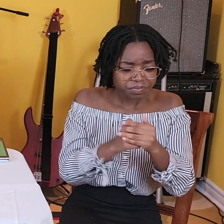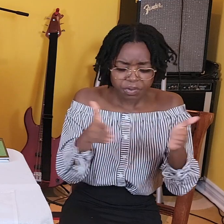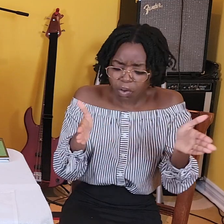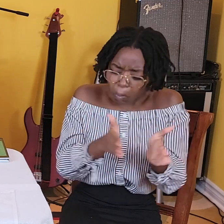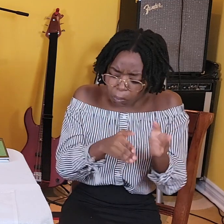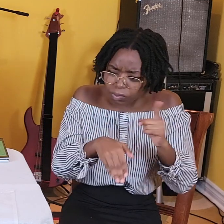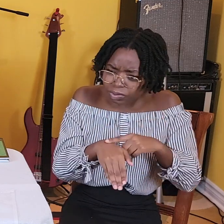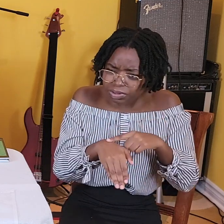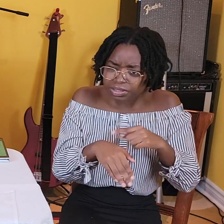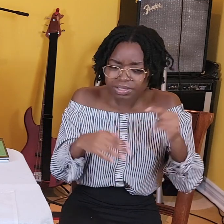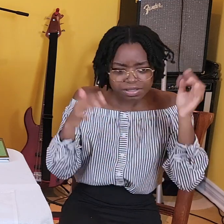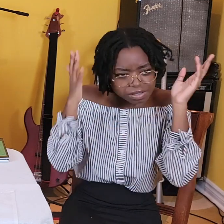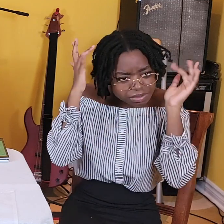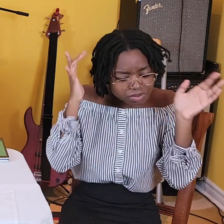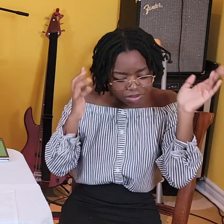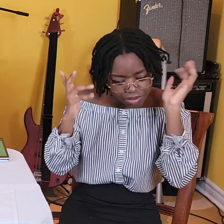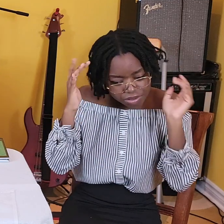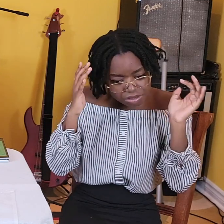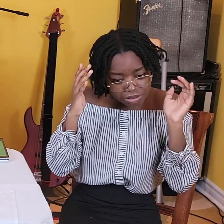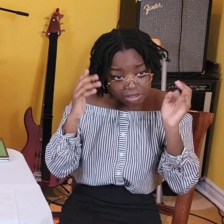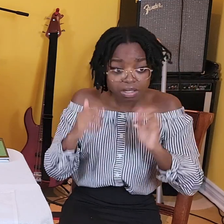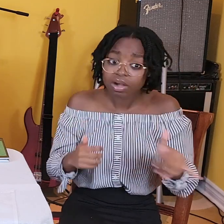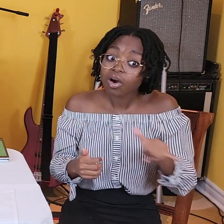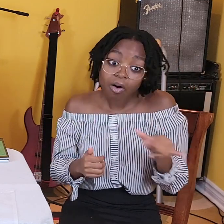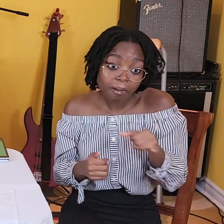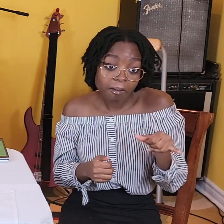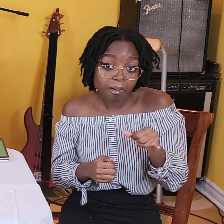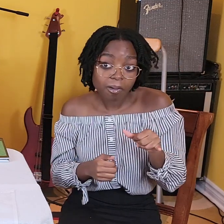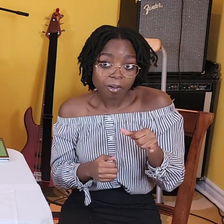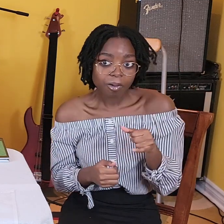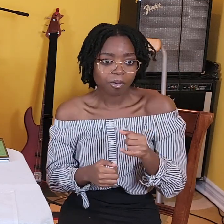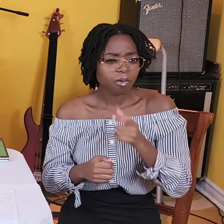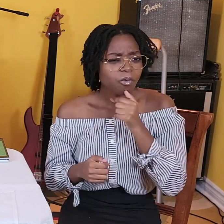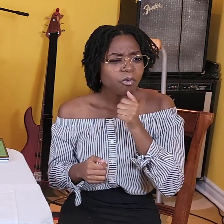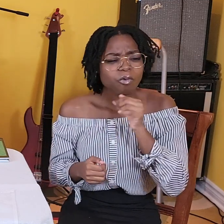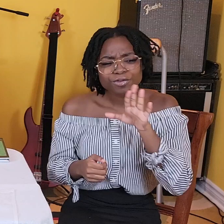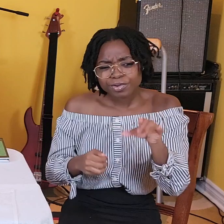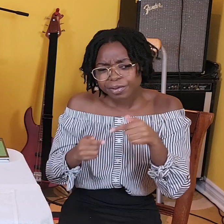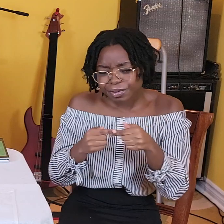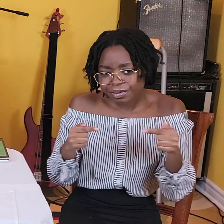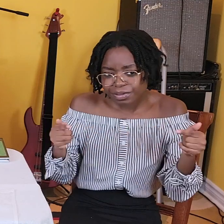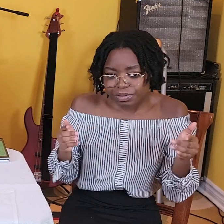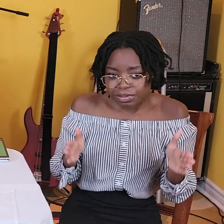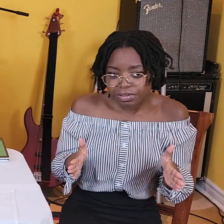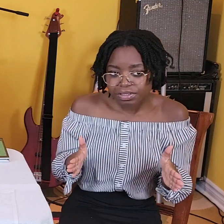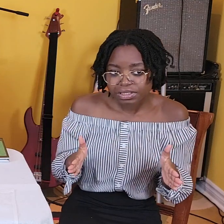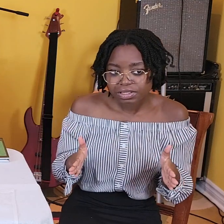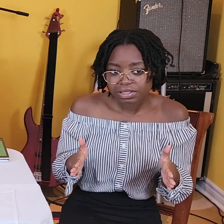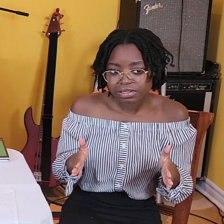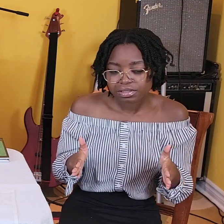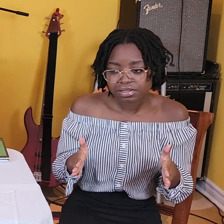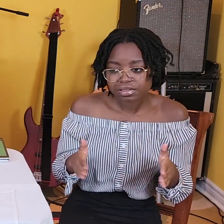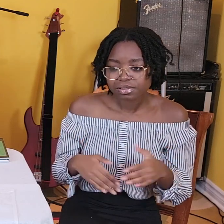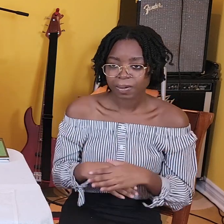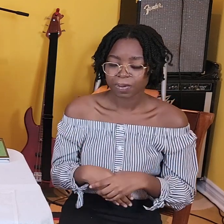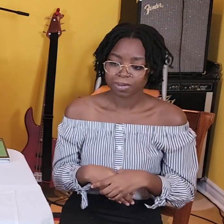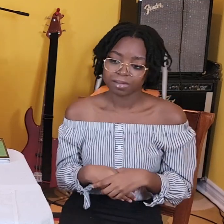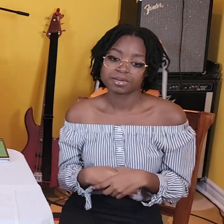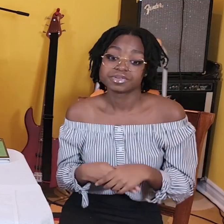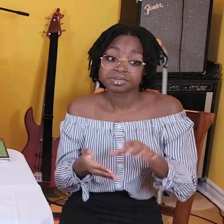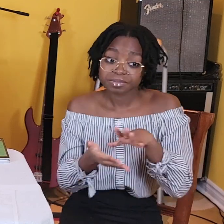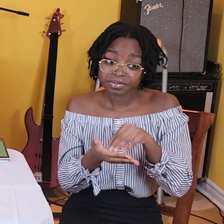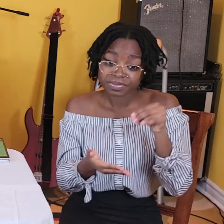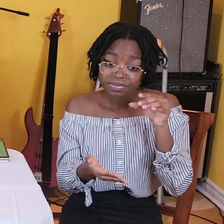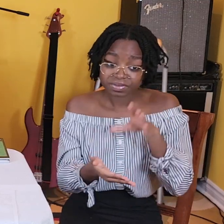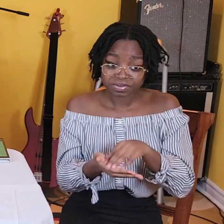that. And then also, who is your enemy? Who is your enemy? Let us learn to